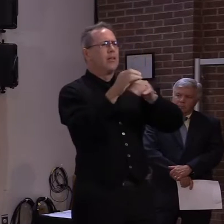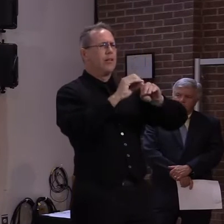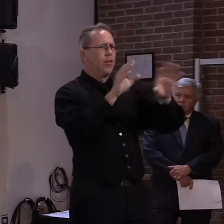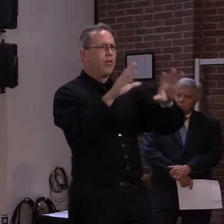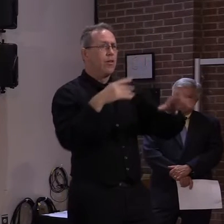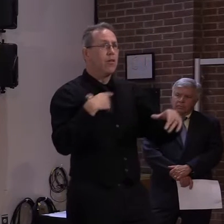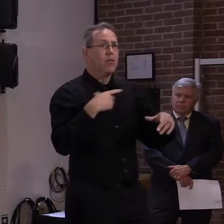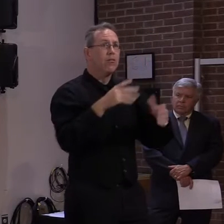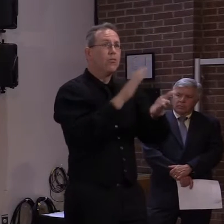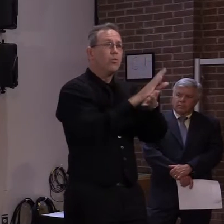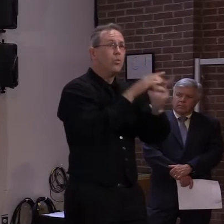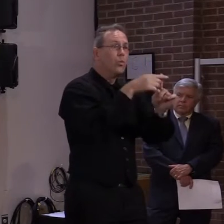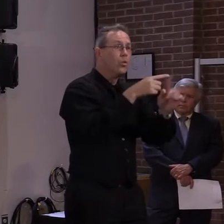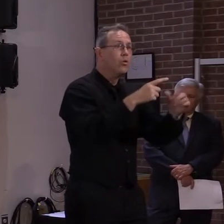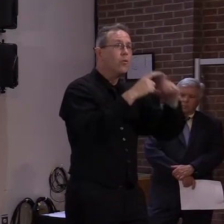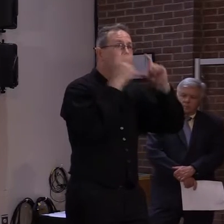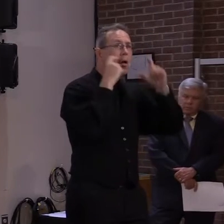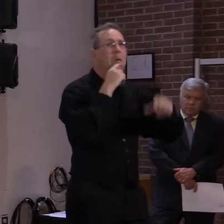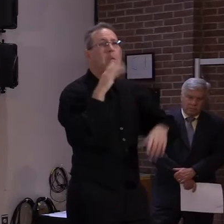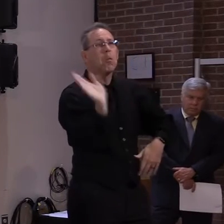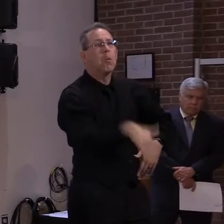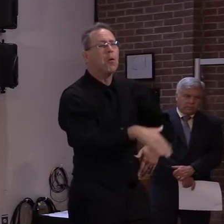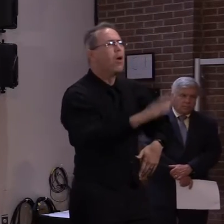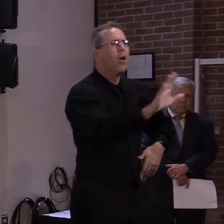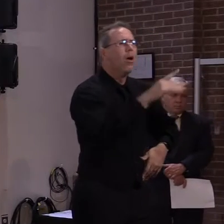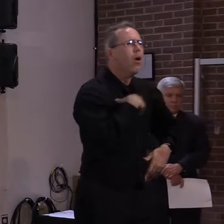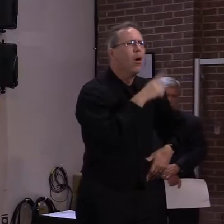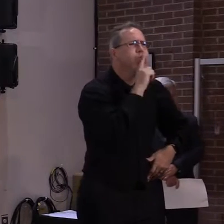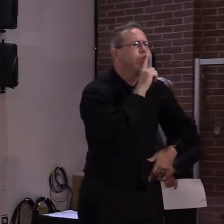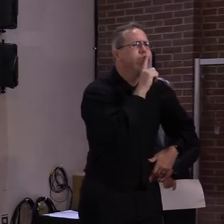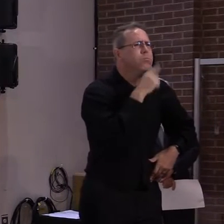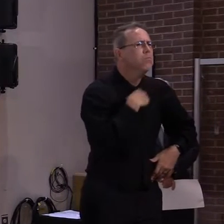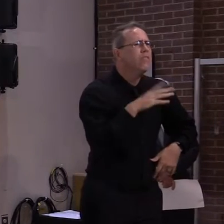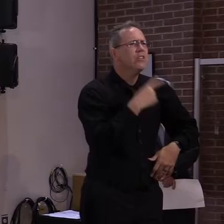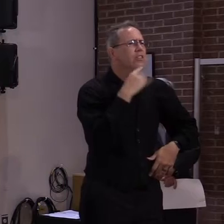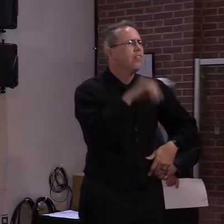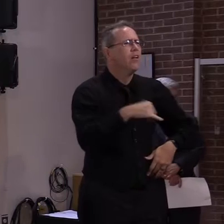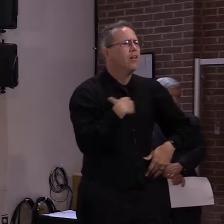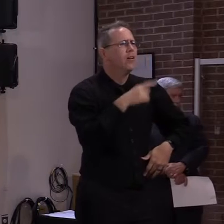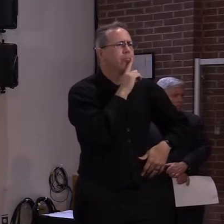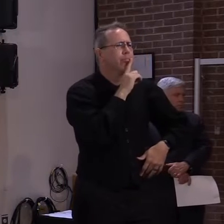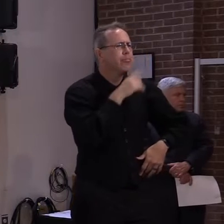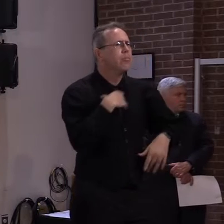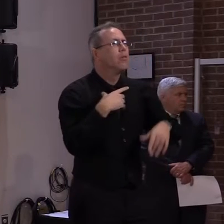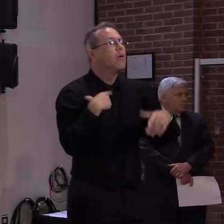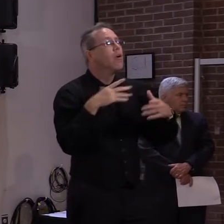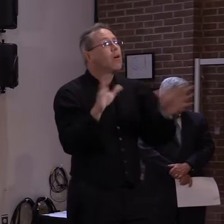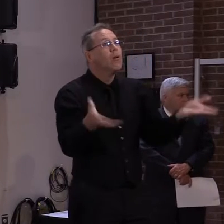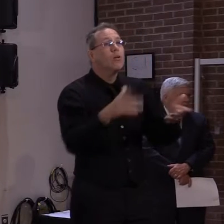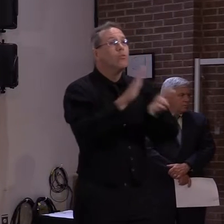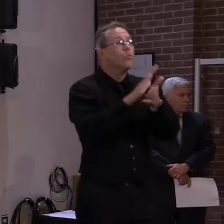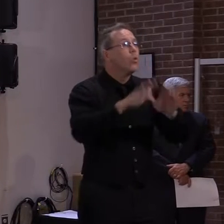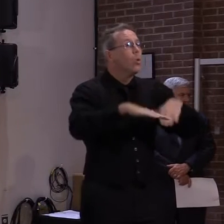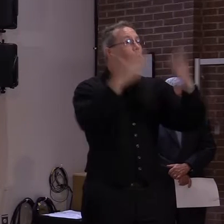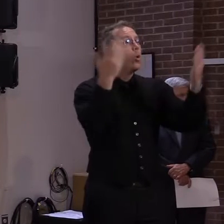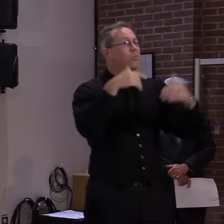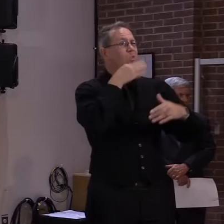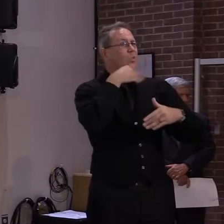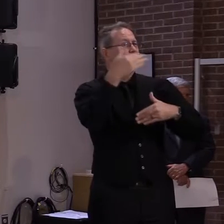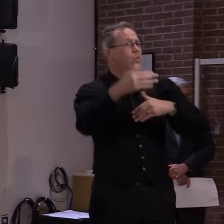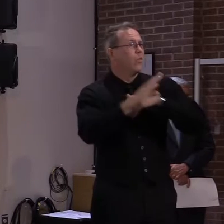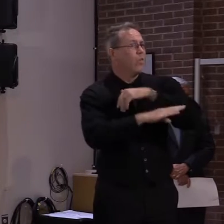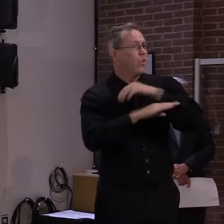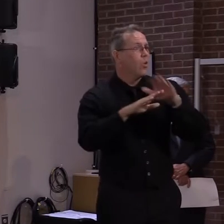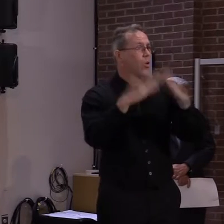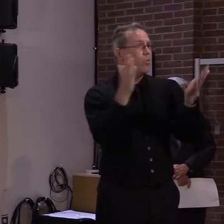what we've asked schools to do. When schools open, we're asking all students, all